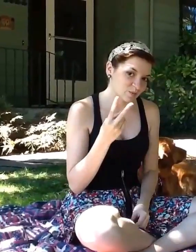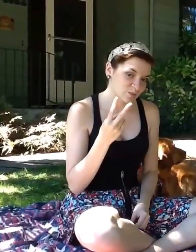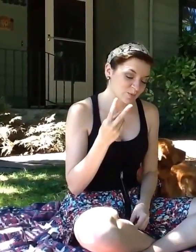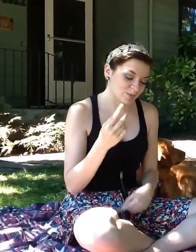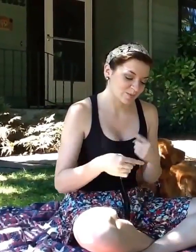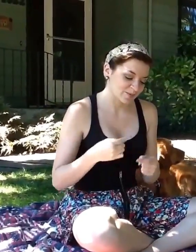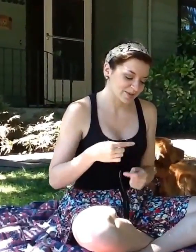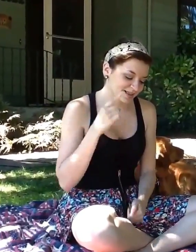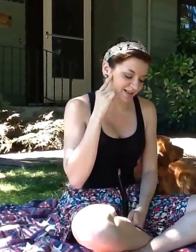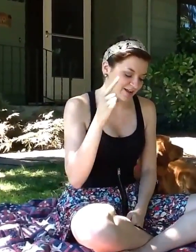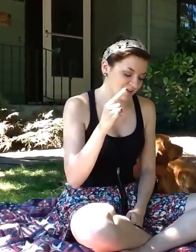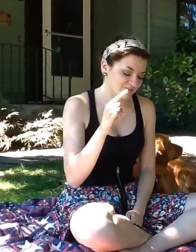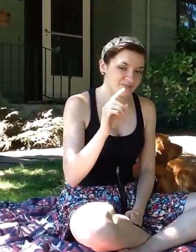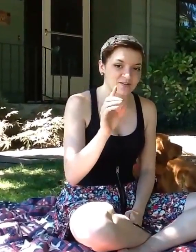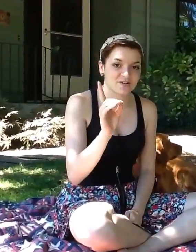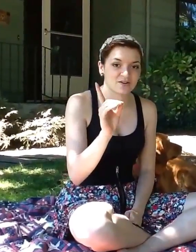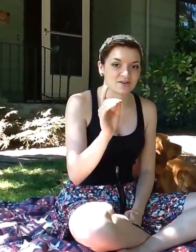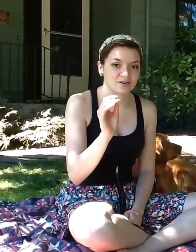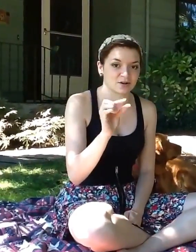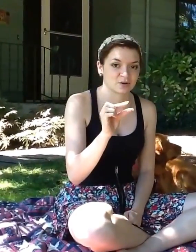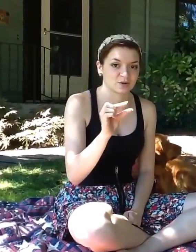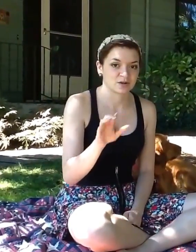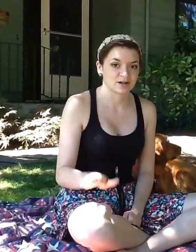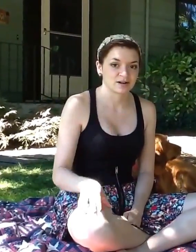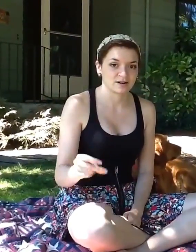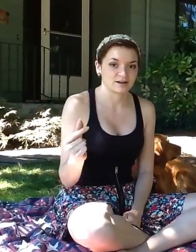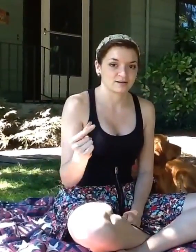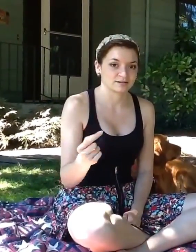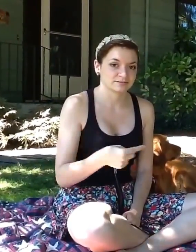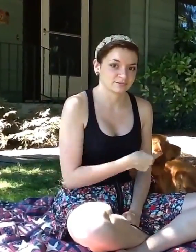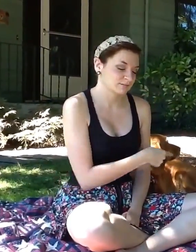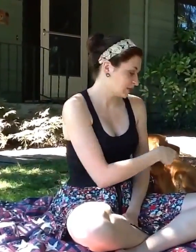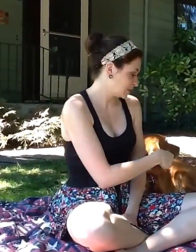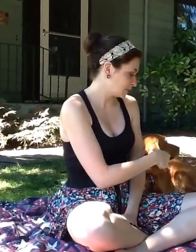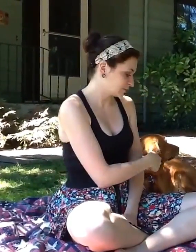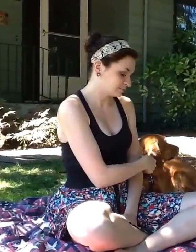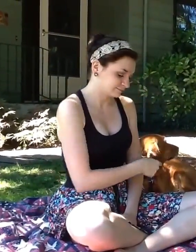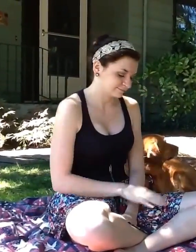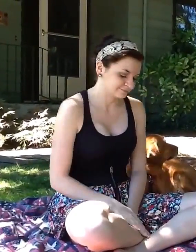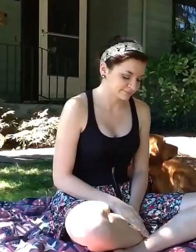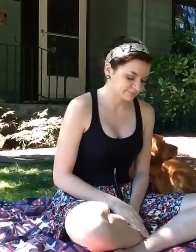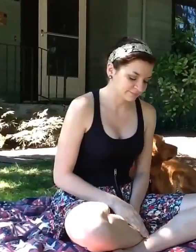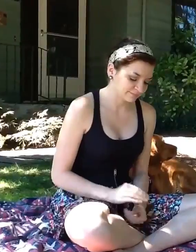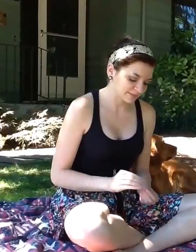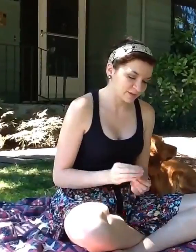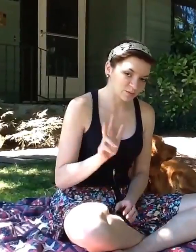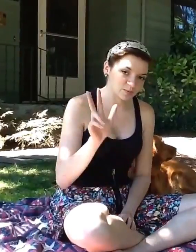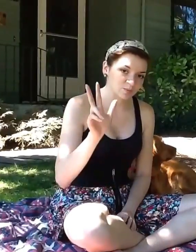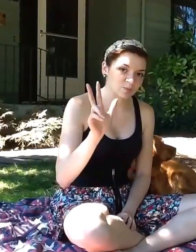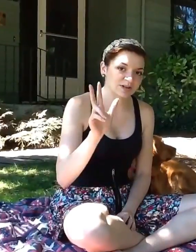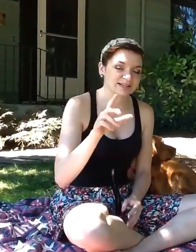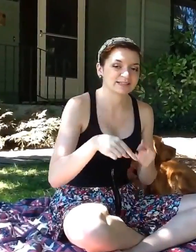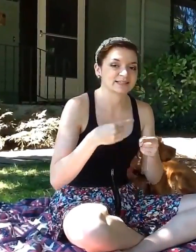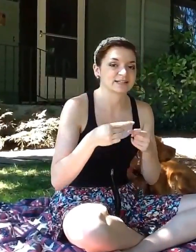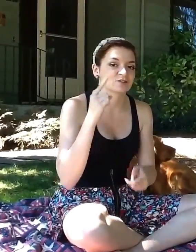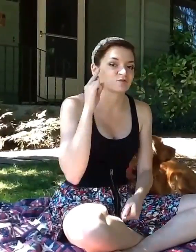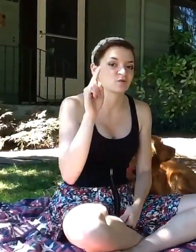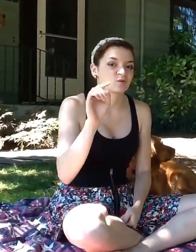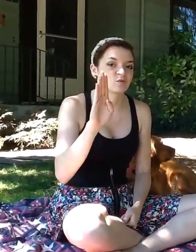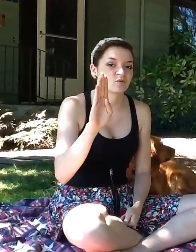Number 2 is the sign for dog. See? Like that right next to me. Number 3 is going to be